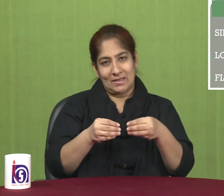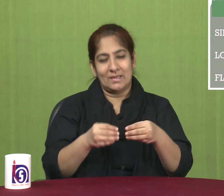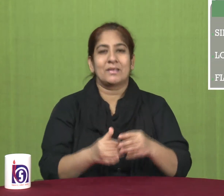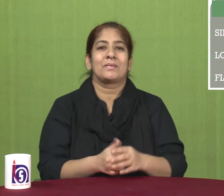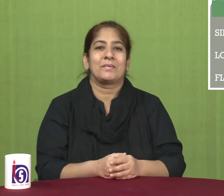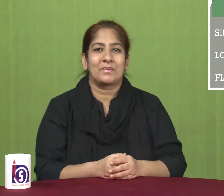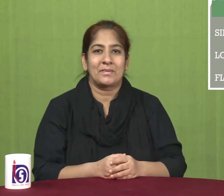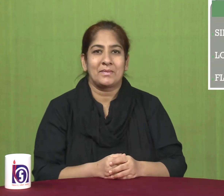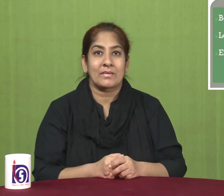important.